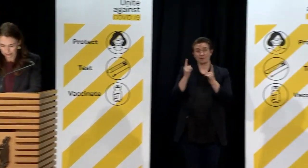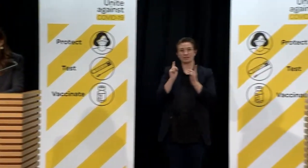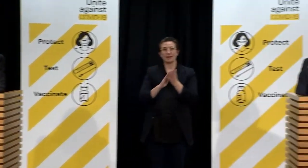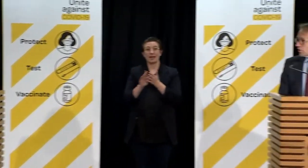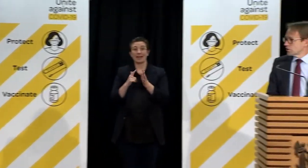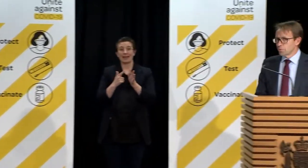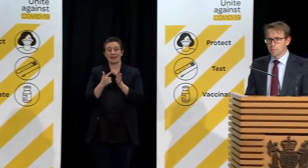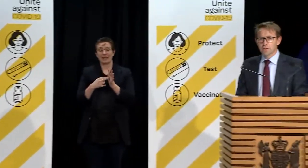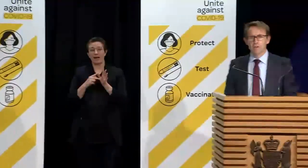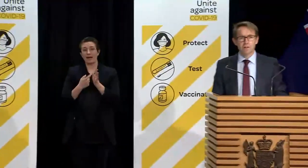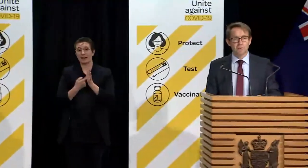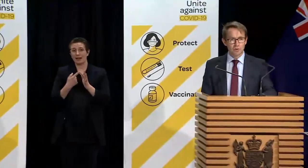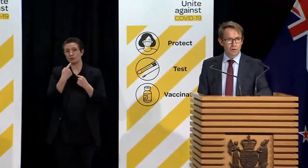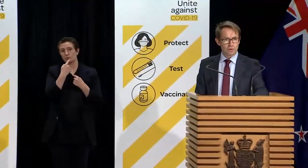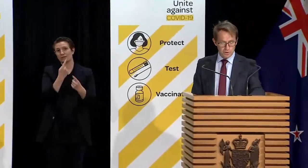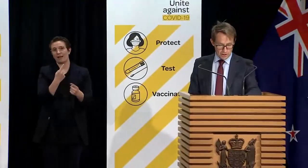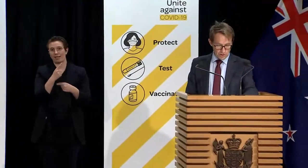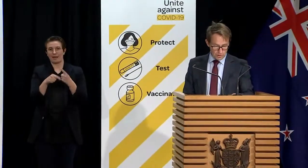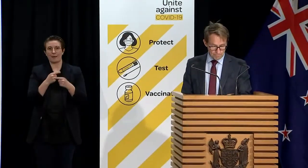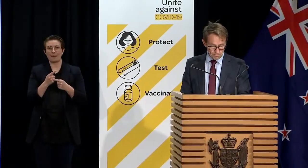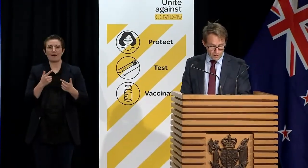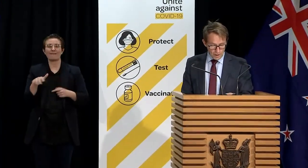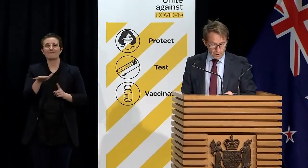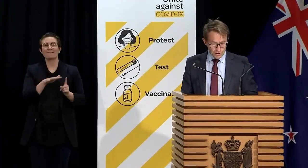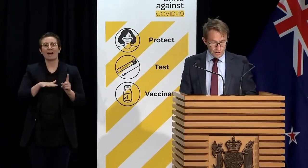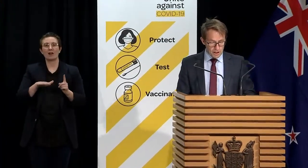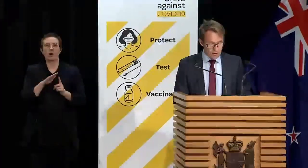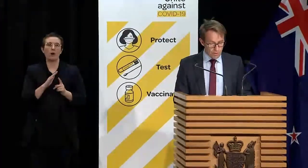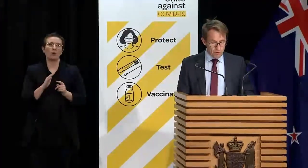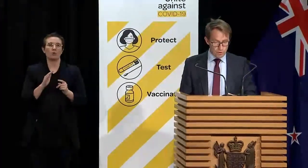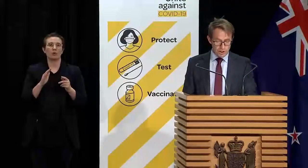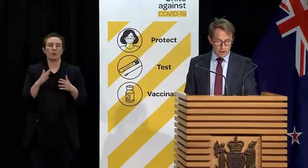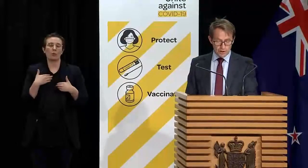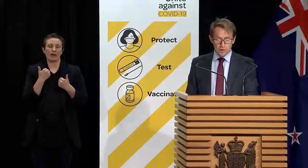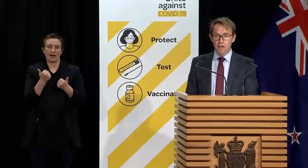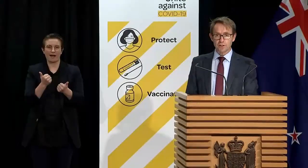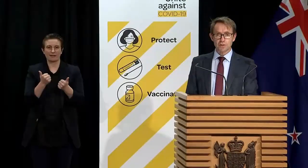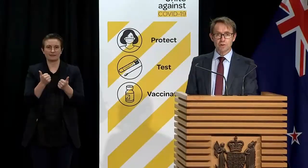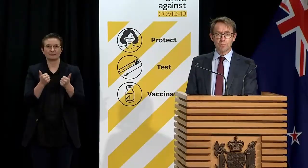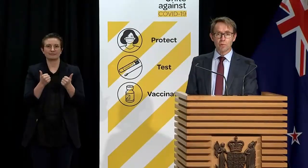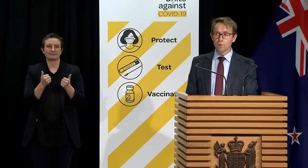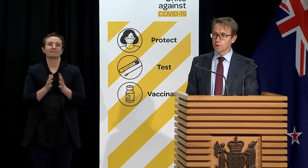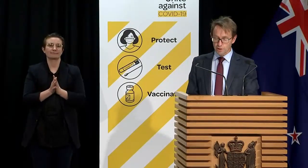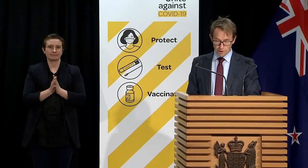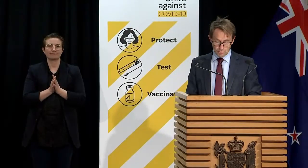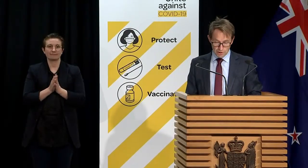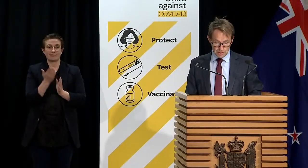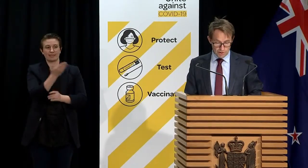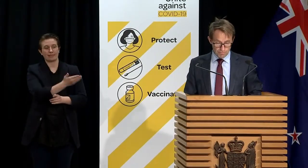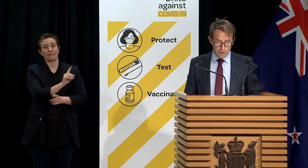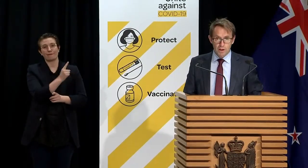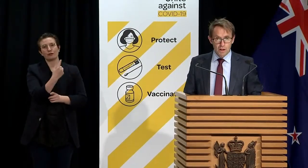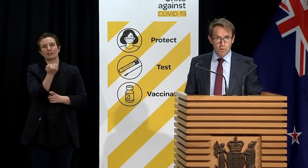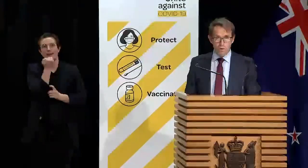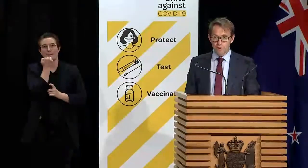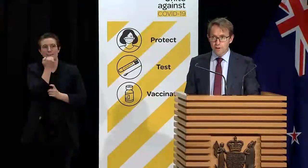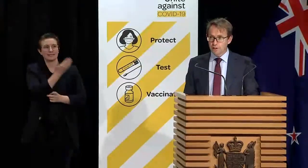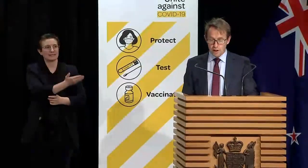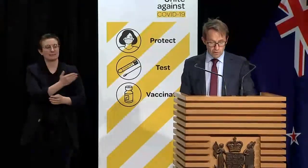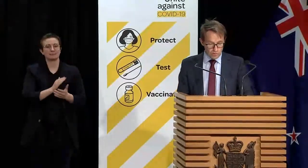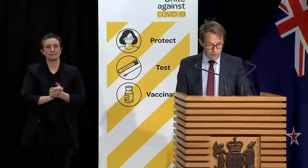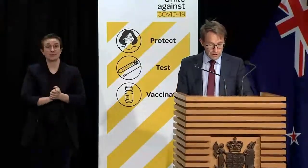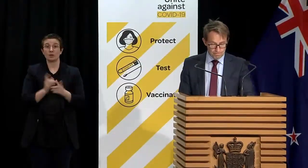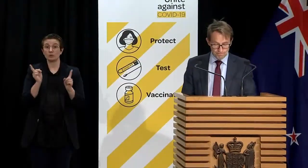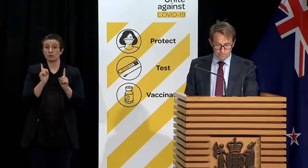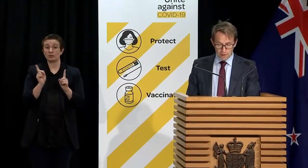numbers. Thank you, Prime Minister. Kia ora koutou katoa. So today there are 49 new cases to report in the community. All of